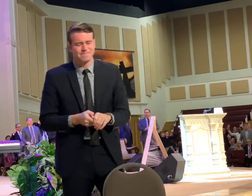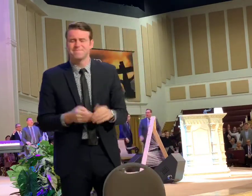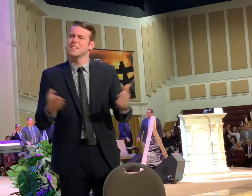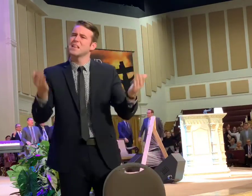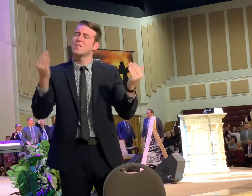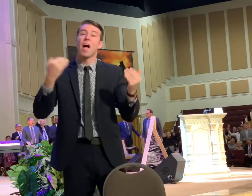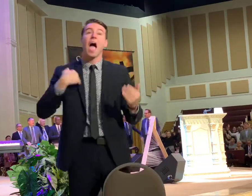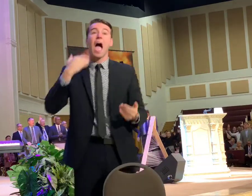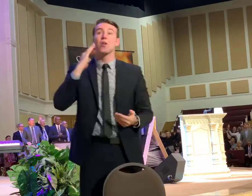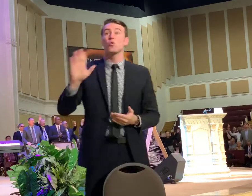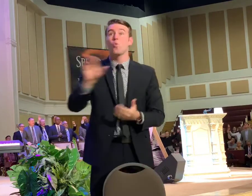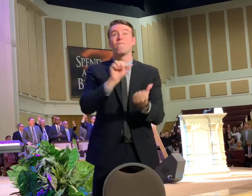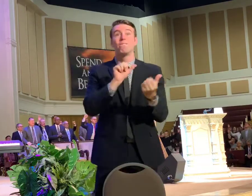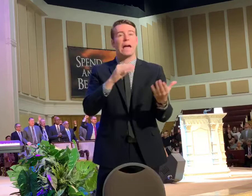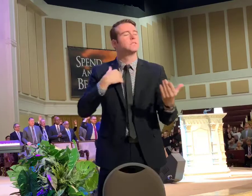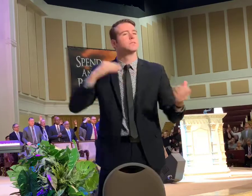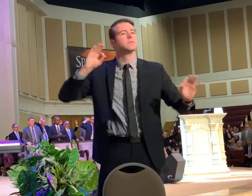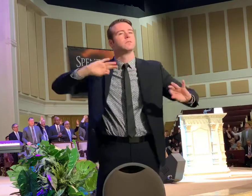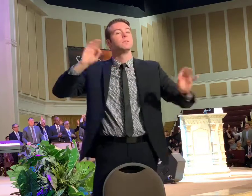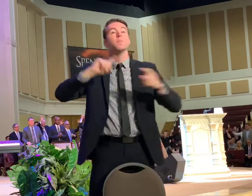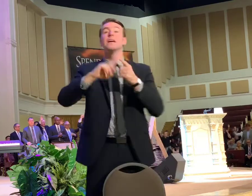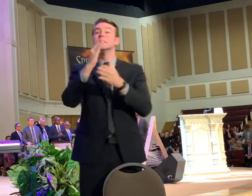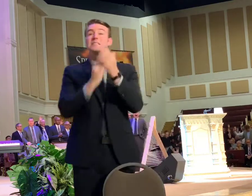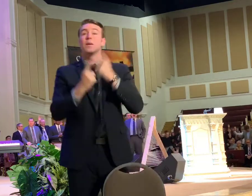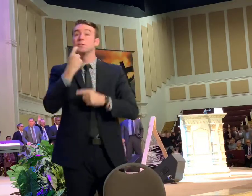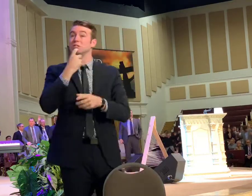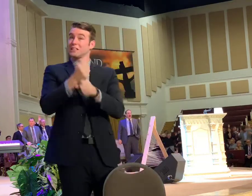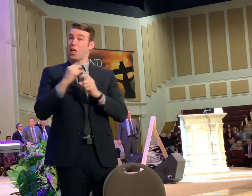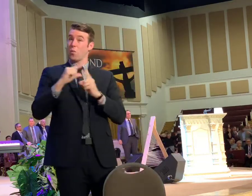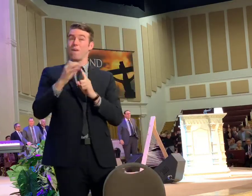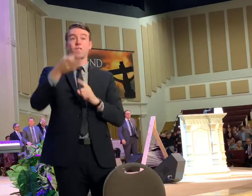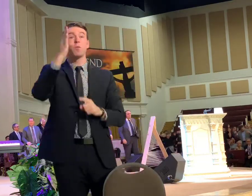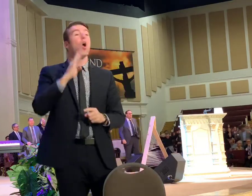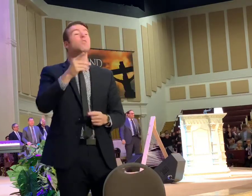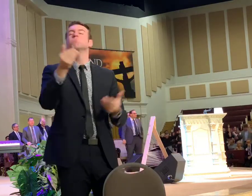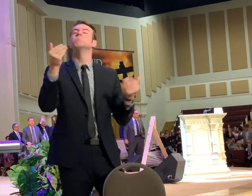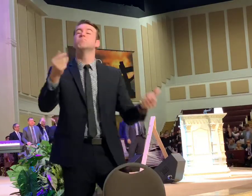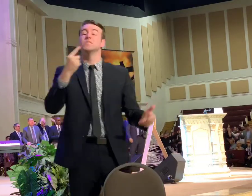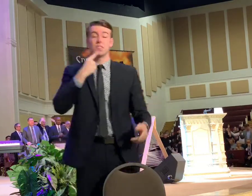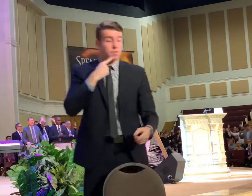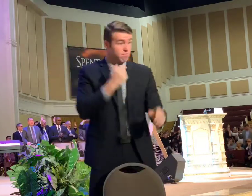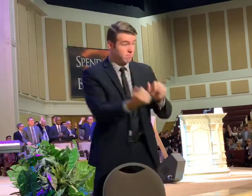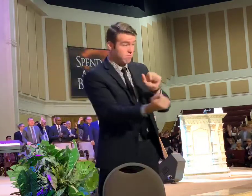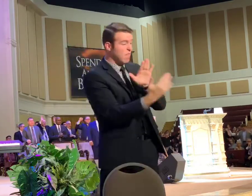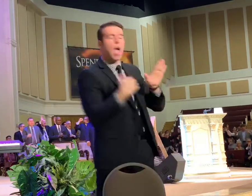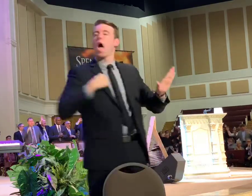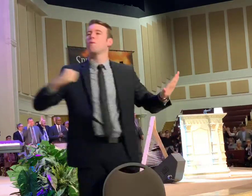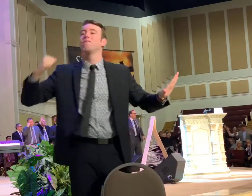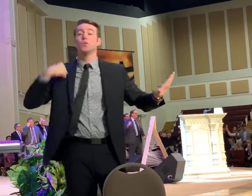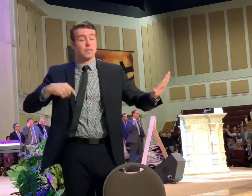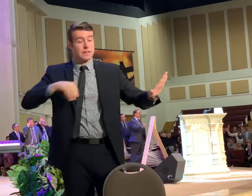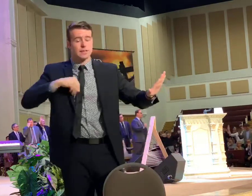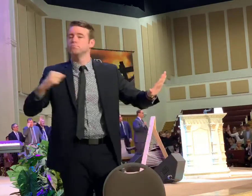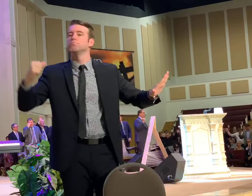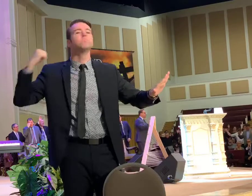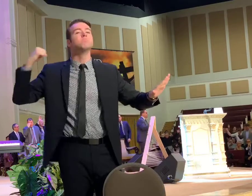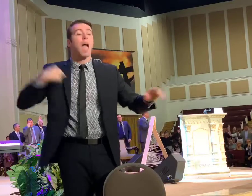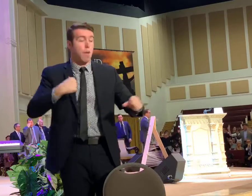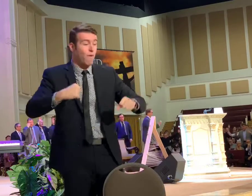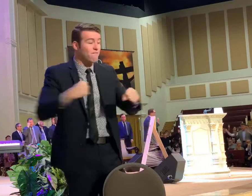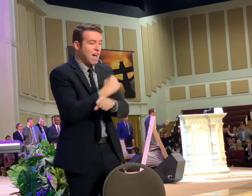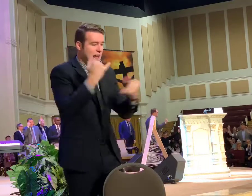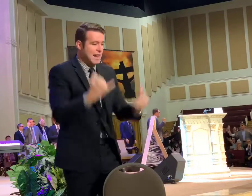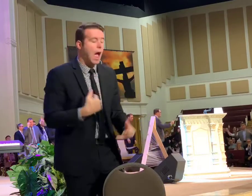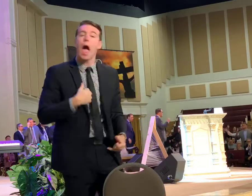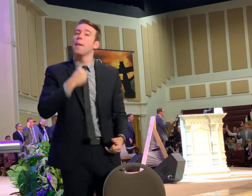Come on, I don't know what you're facing. Somebody just got a word from God. You need to say, you know what, I refuse this. I don't accept this. I'm going to fight it